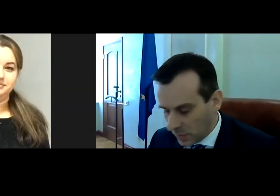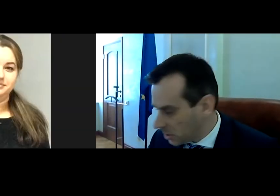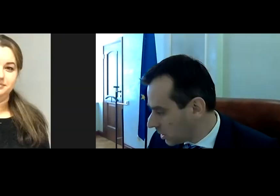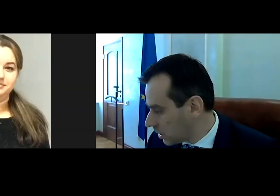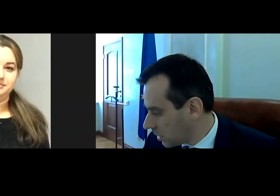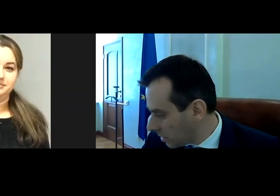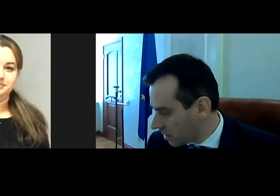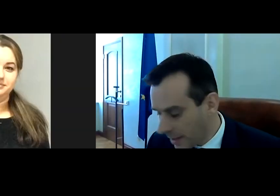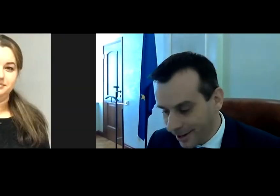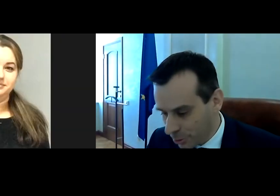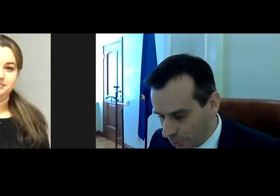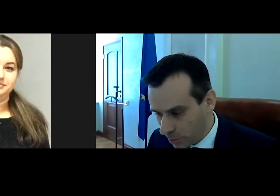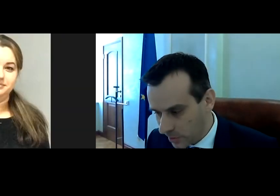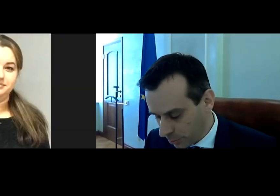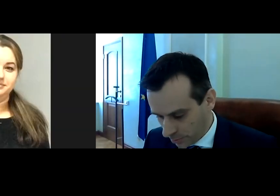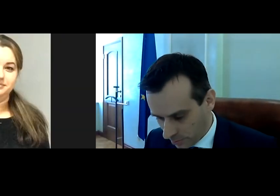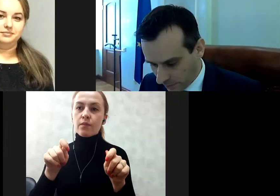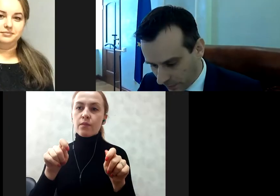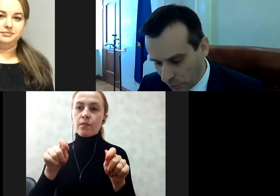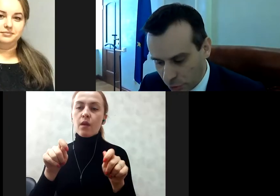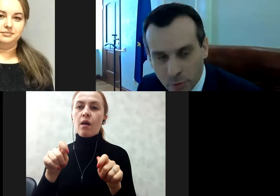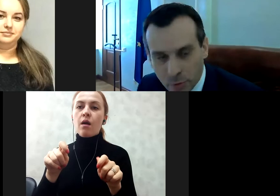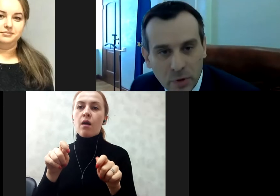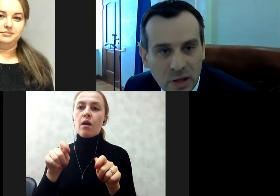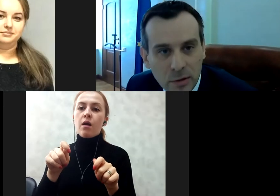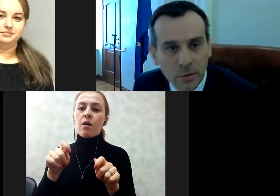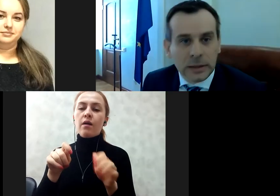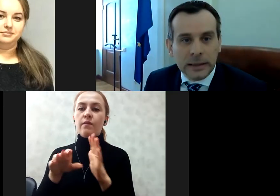Dear participants of the conference,